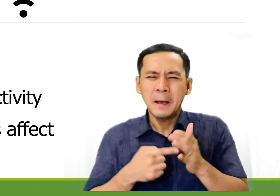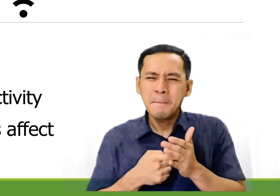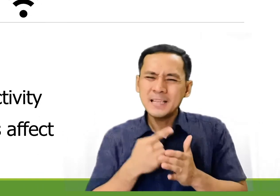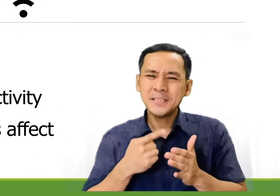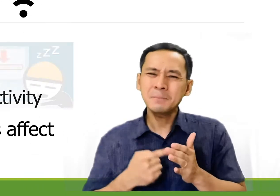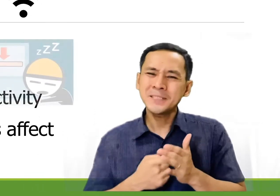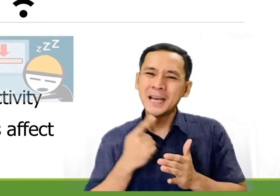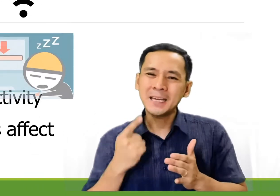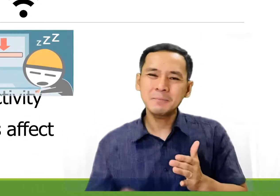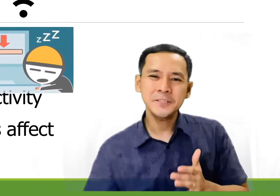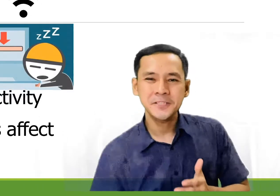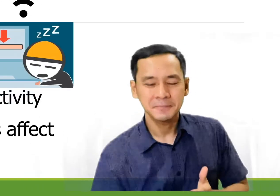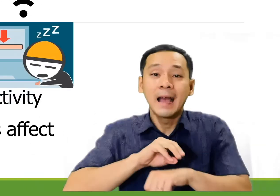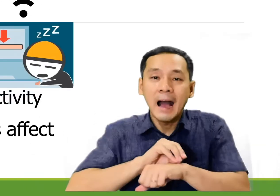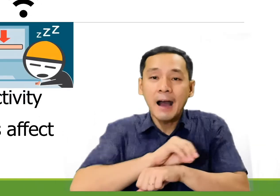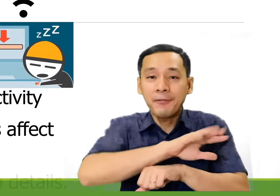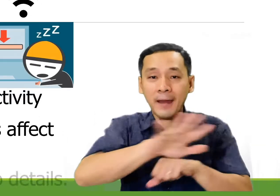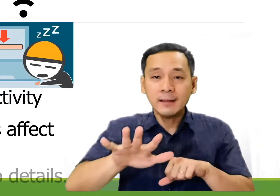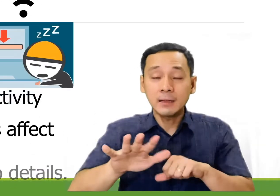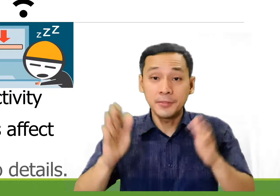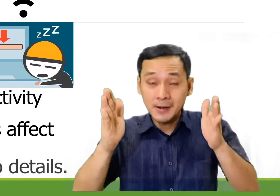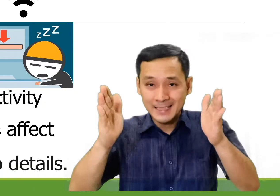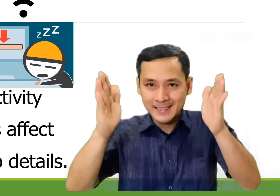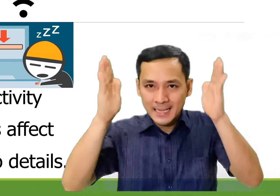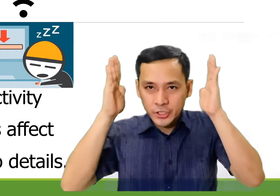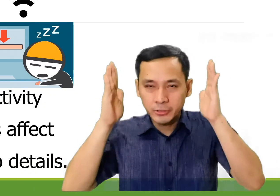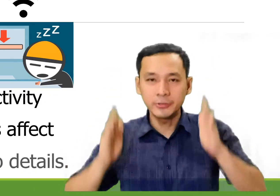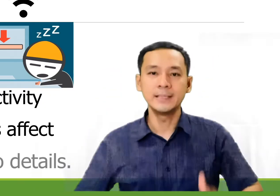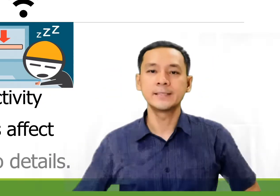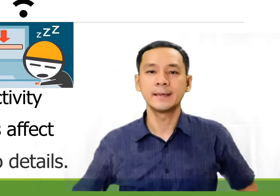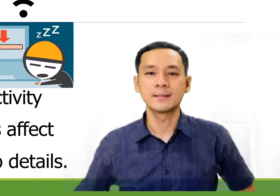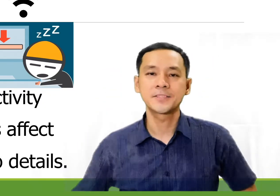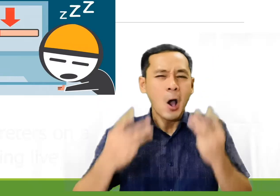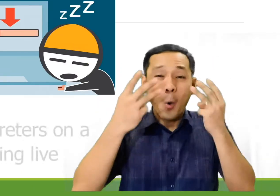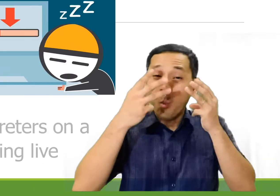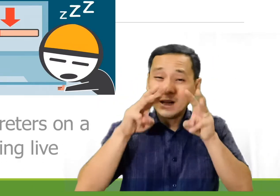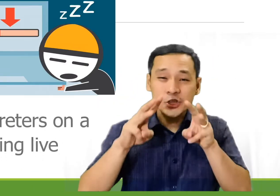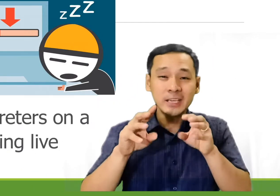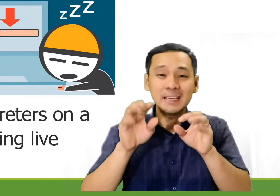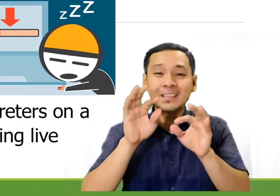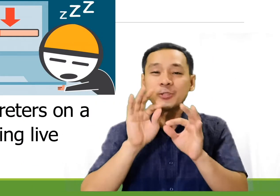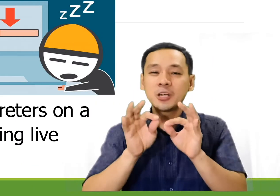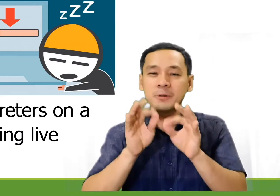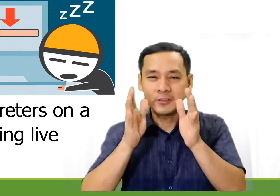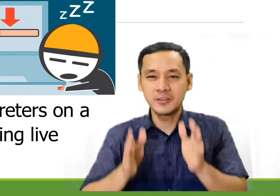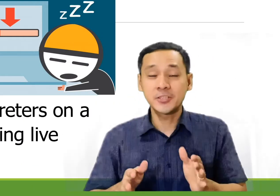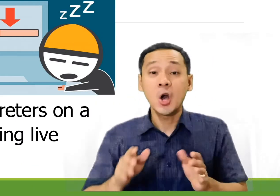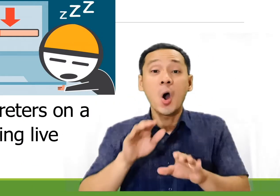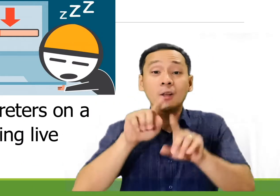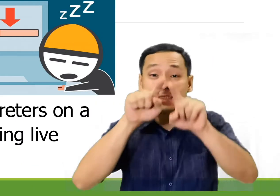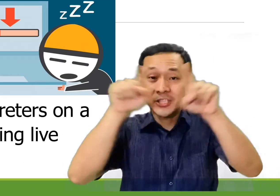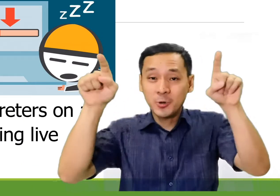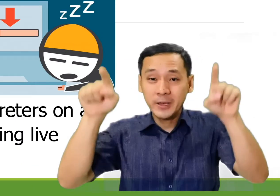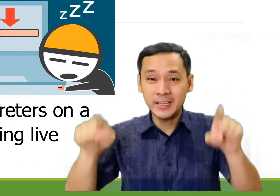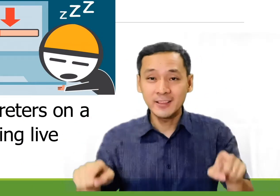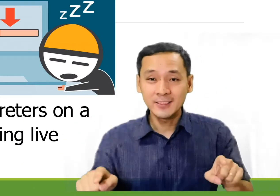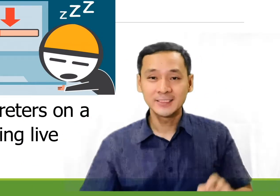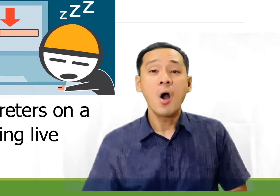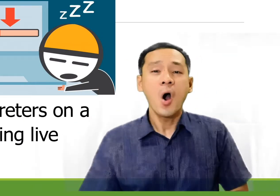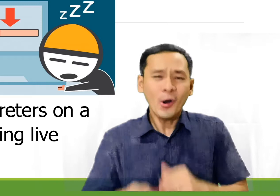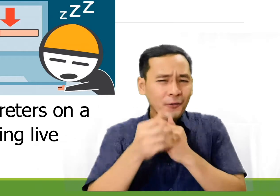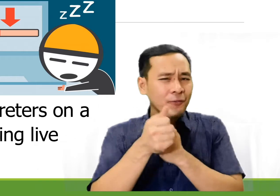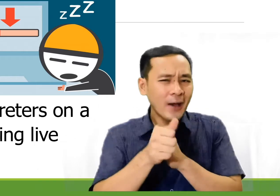connectivity may sometimes affect their attention to details. Watching interpreters on a